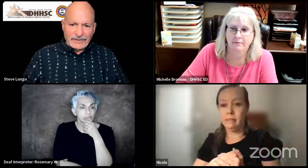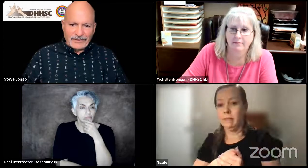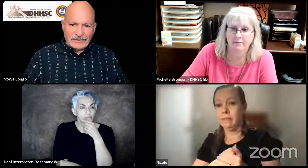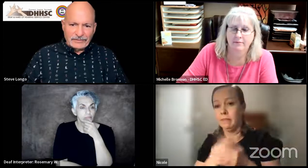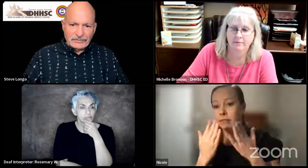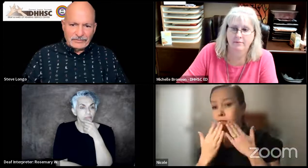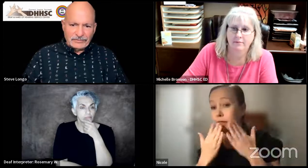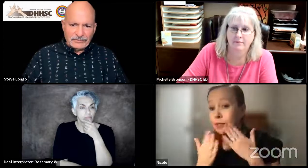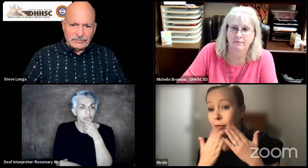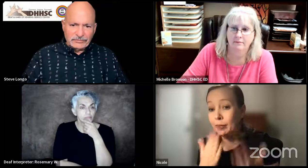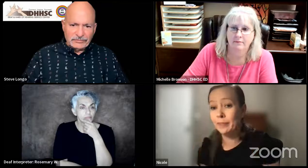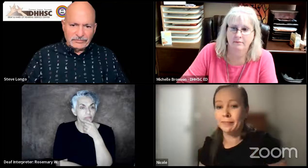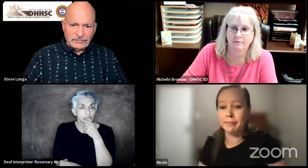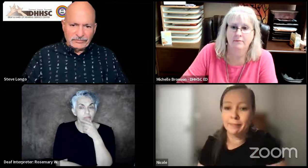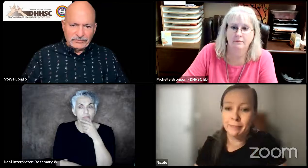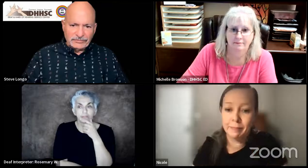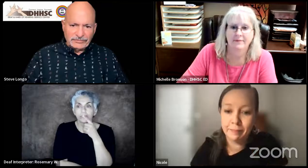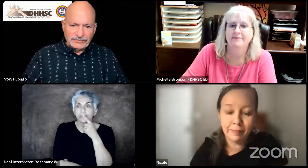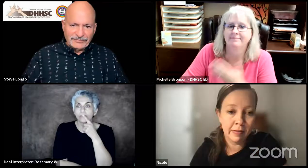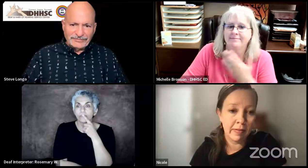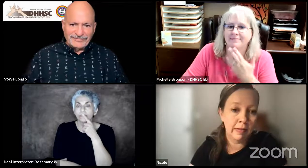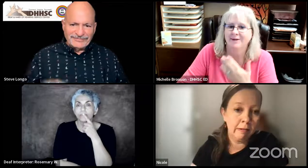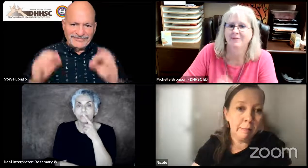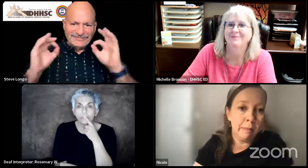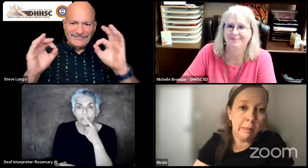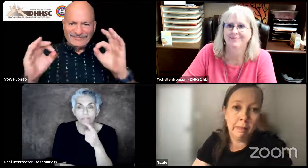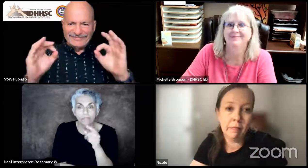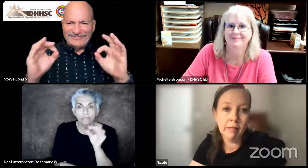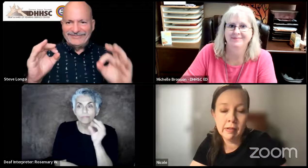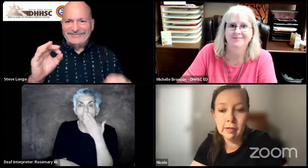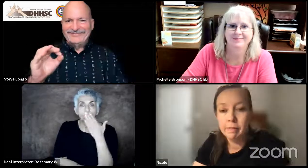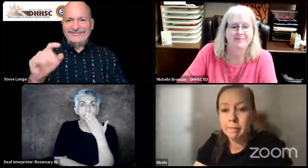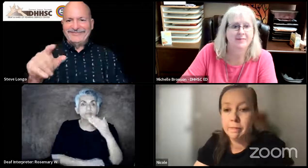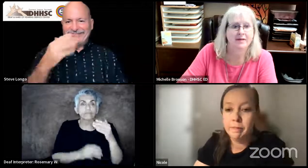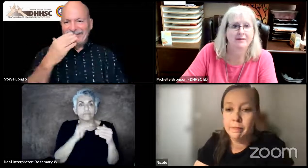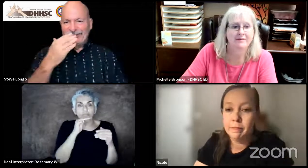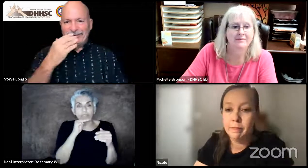Yes, I'd But like as a that. board, we can talk about that. So thank you.